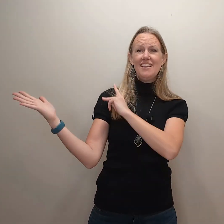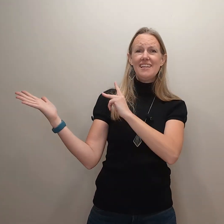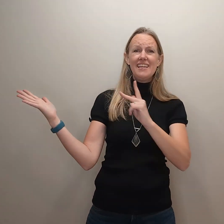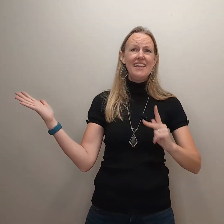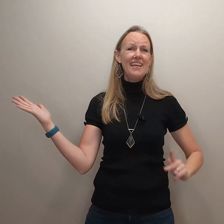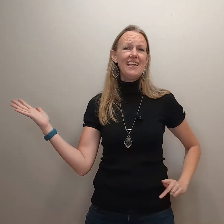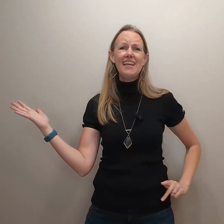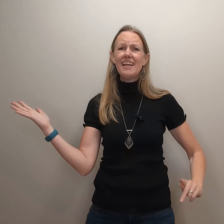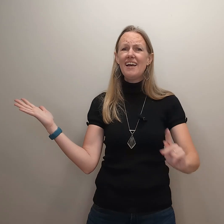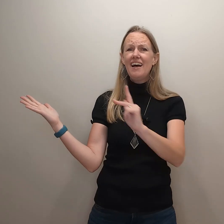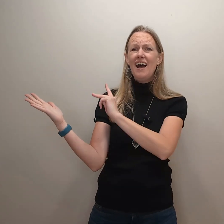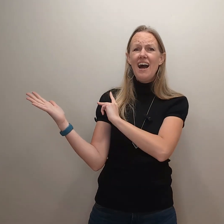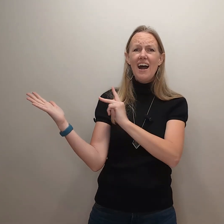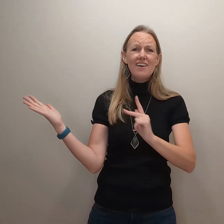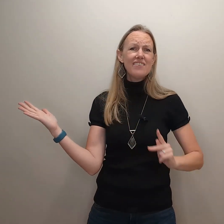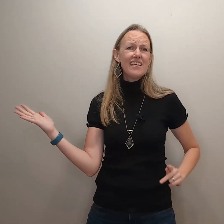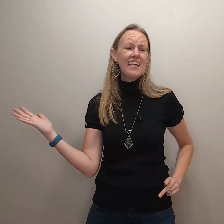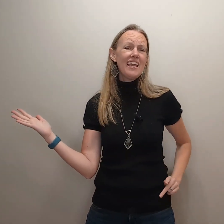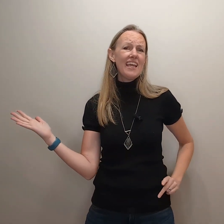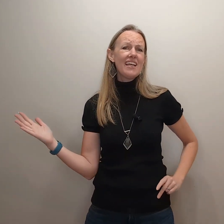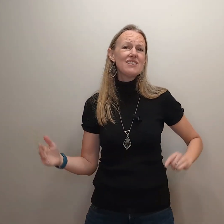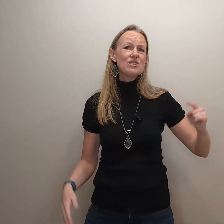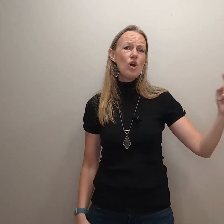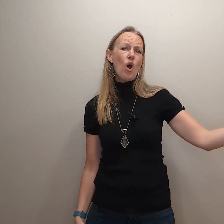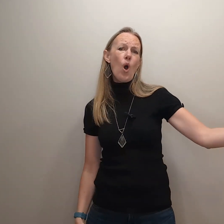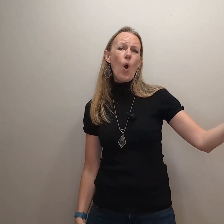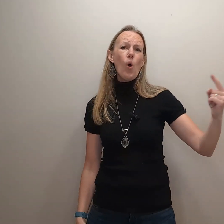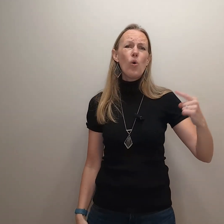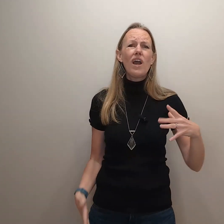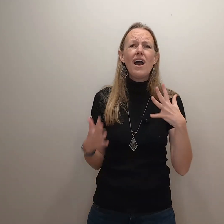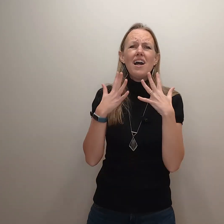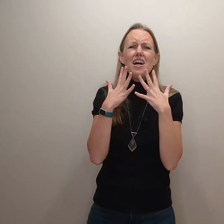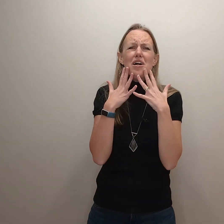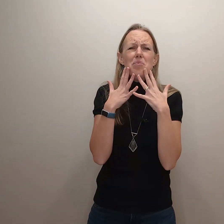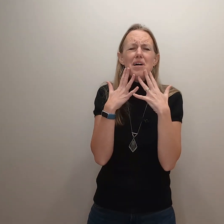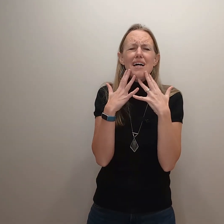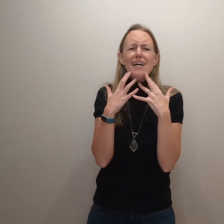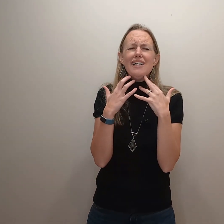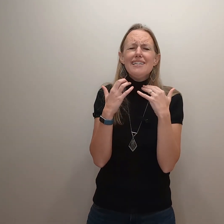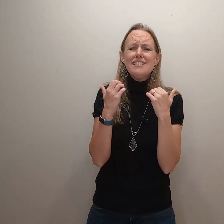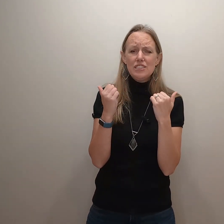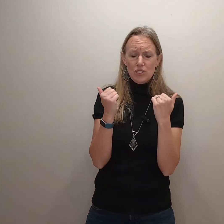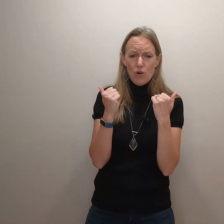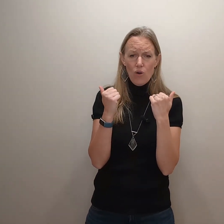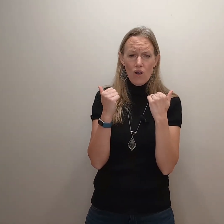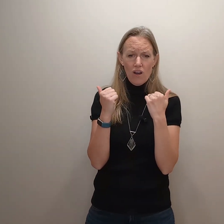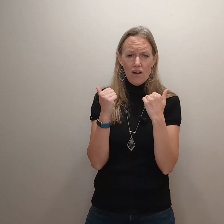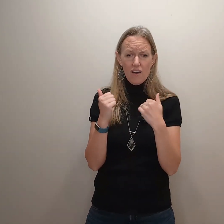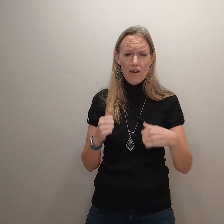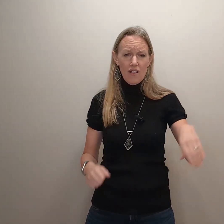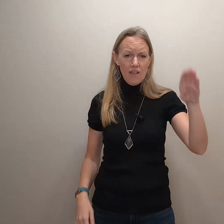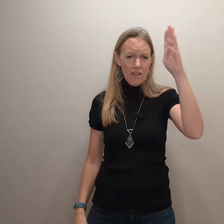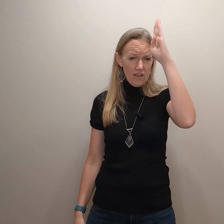the King of Kings, oh come adore